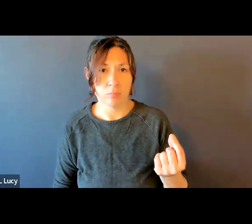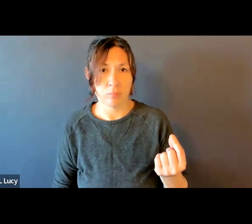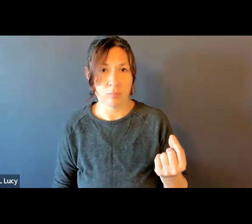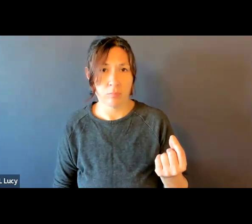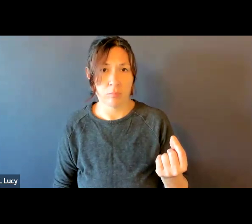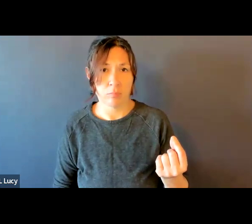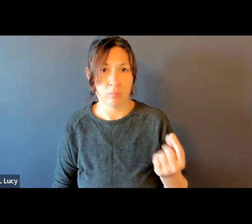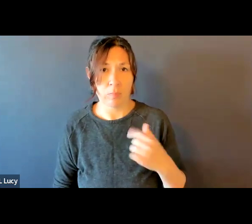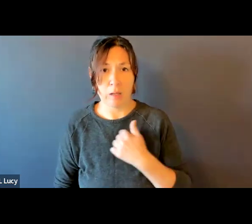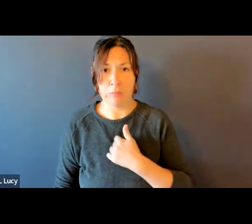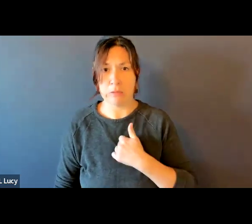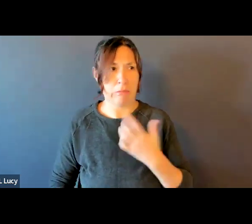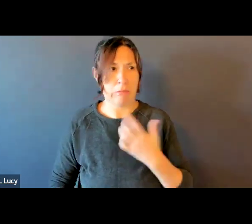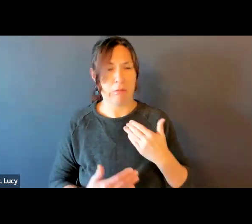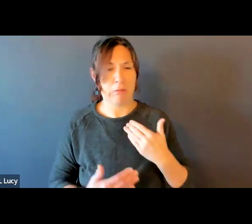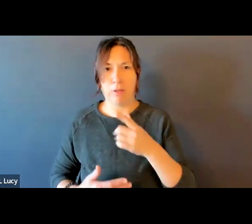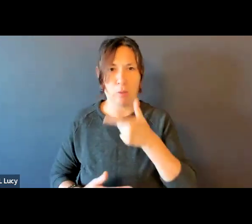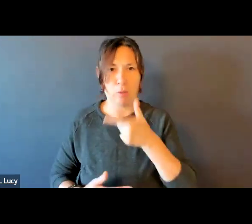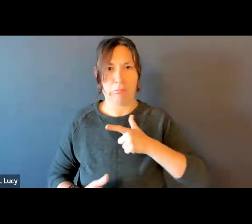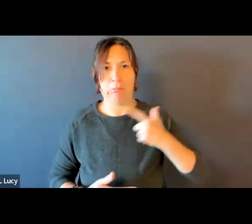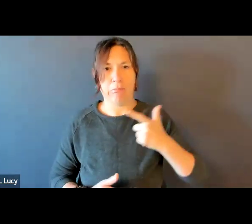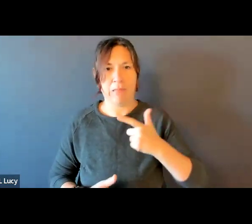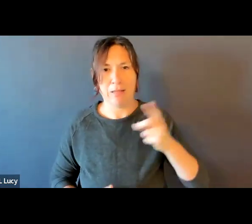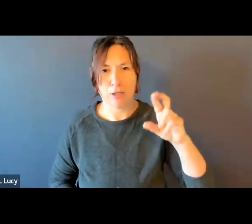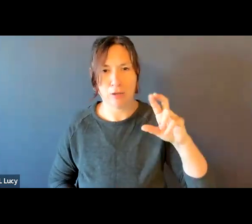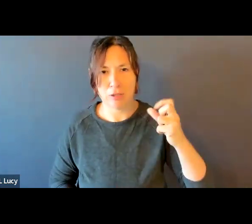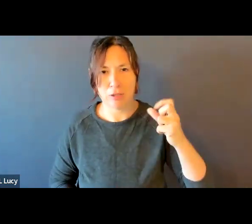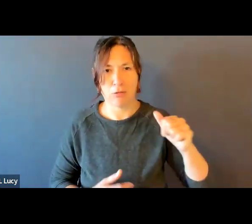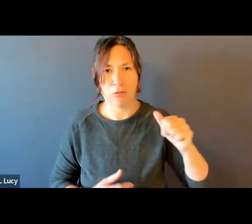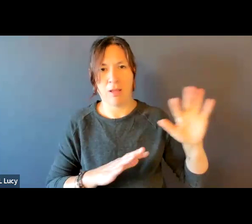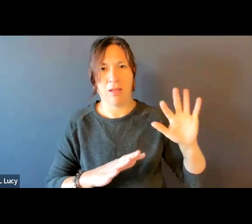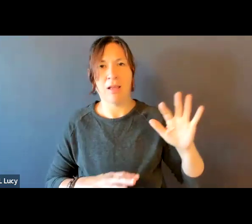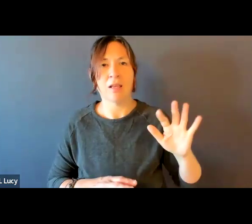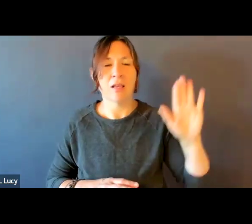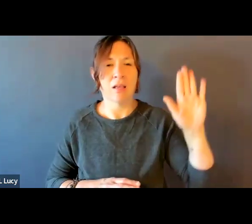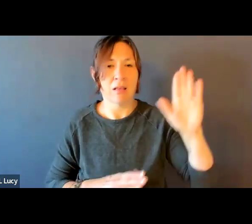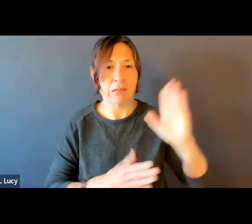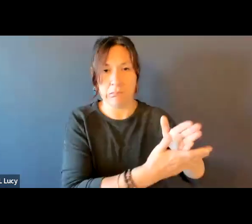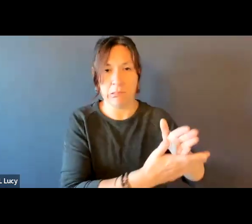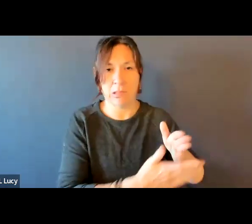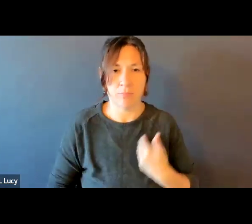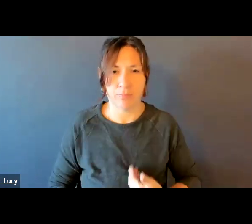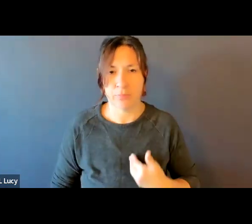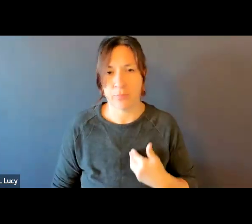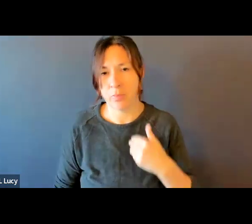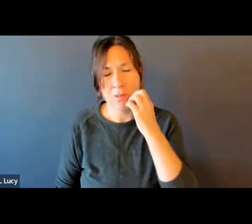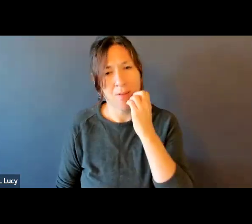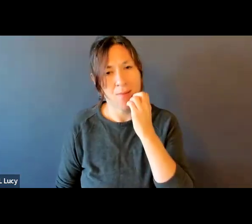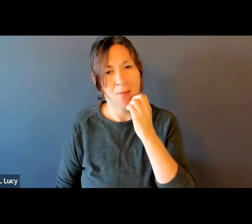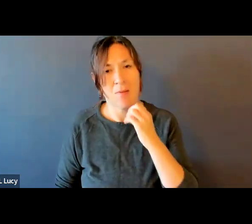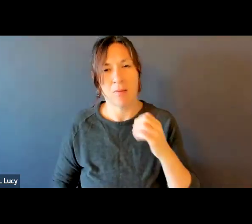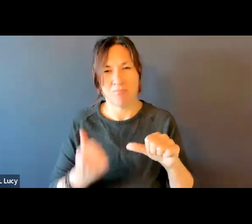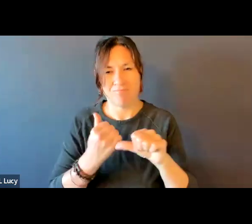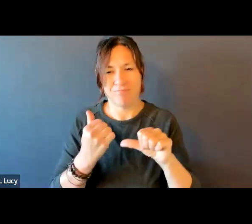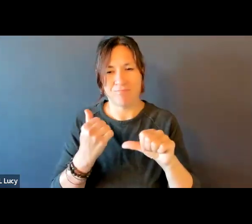a process here. So. No, please go back and respond. I wanted to address some of the first question